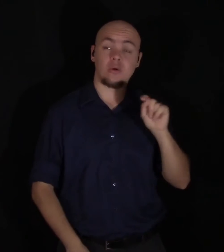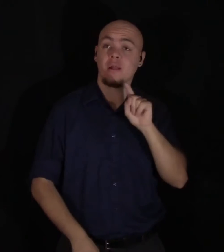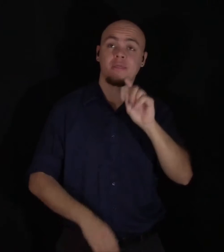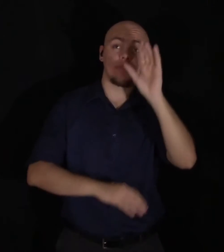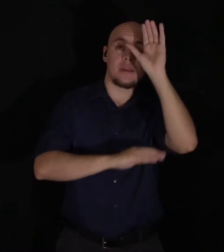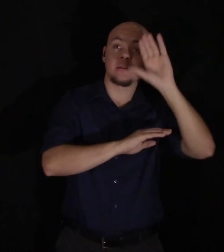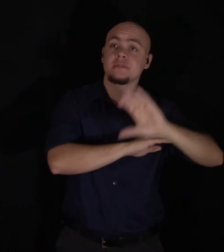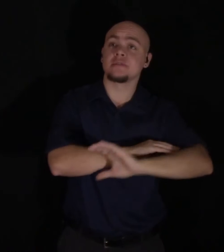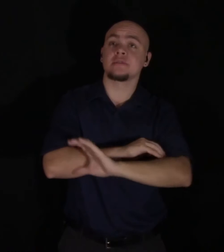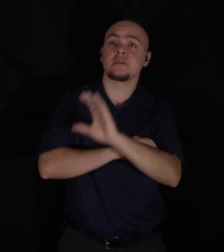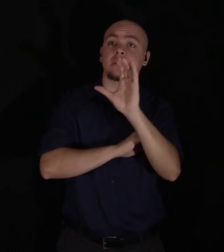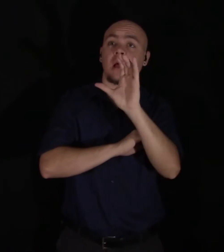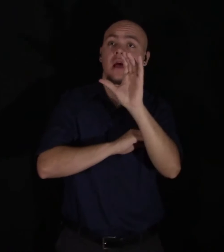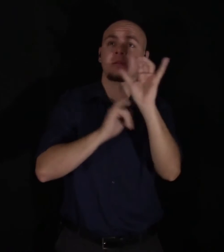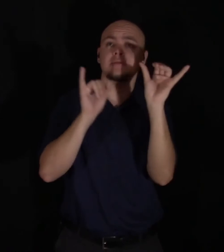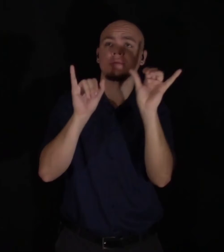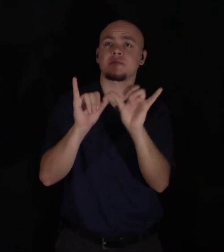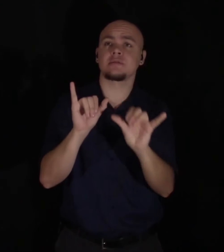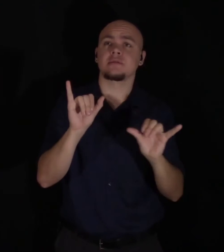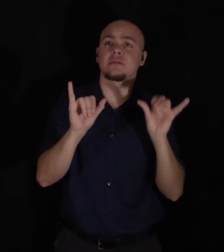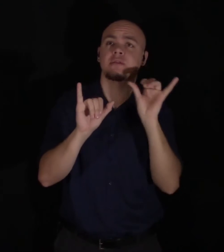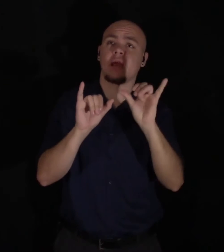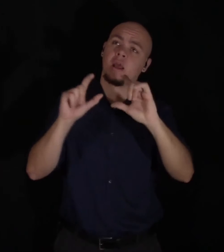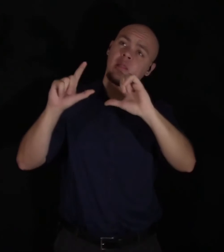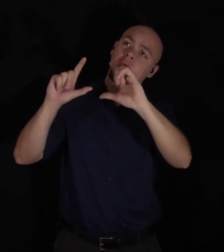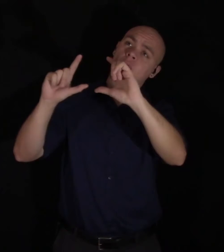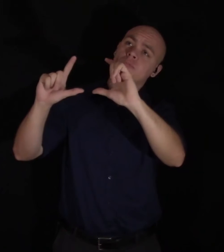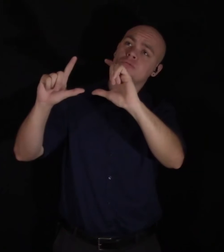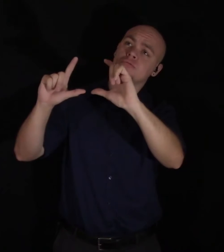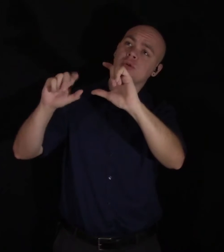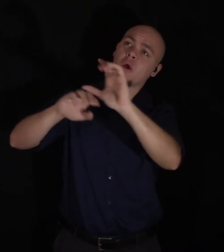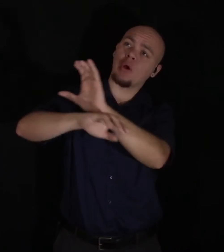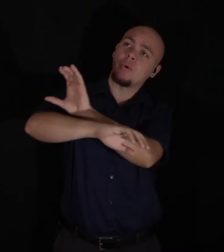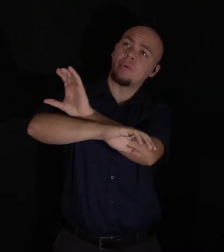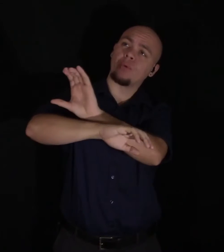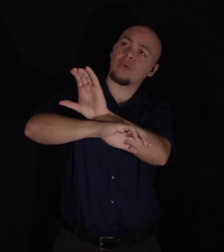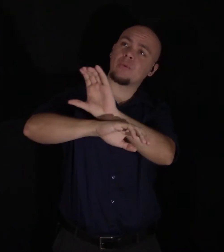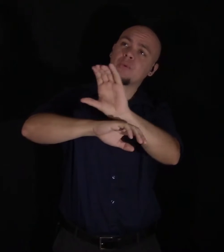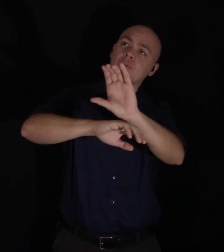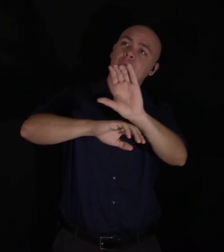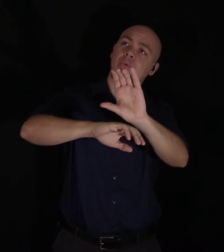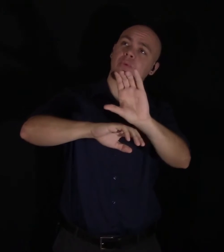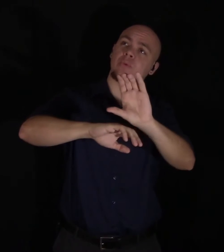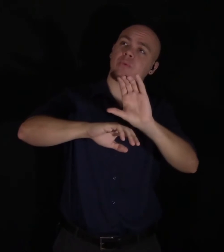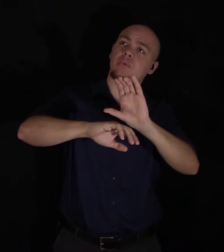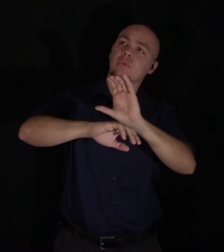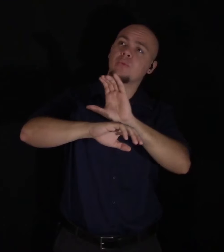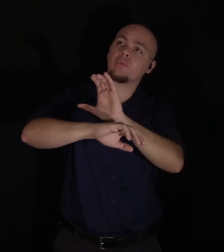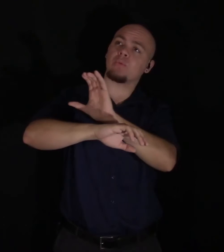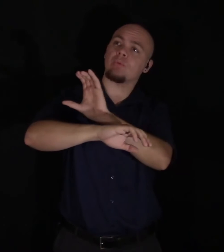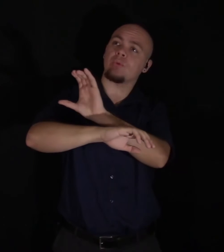visible, its broad disk just skirting the horizon and diffusing a perpetual